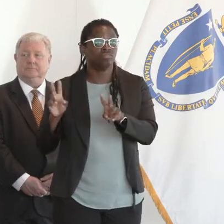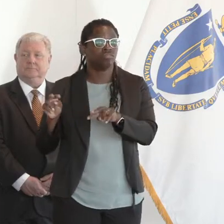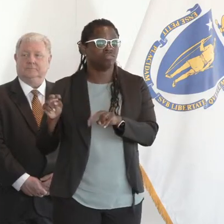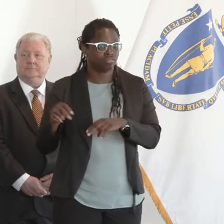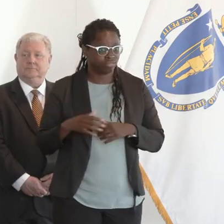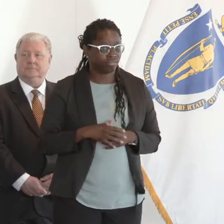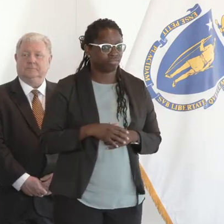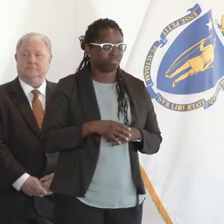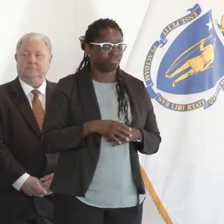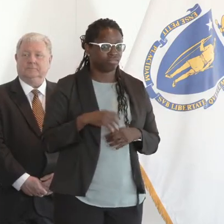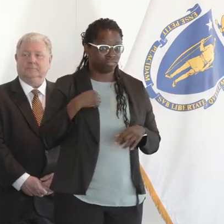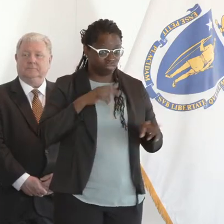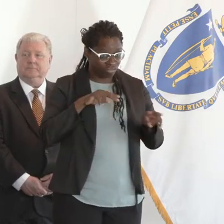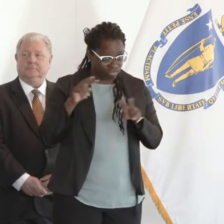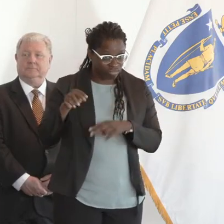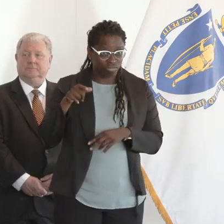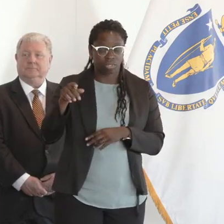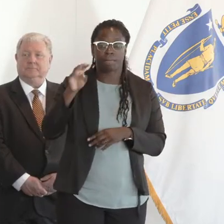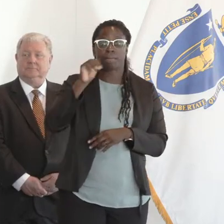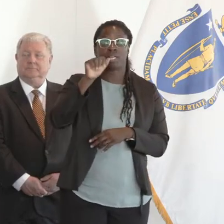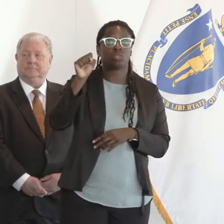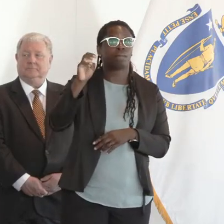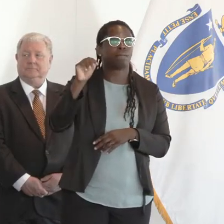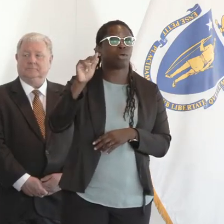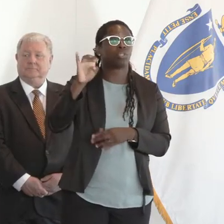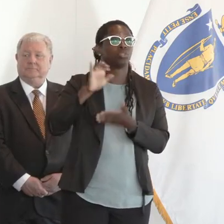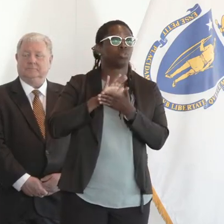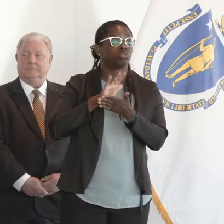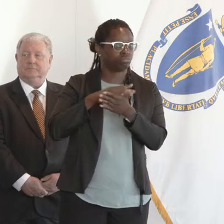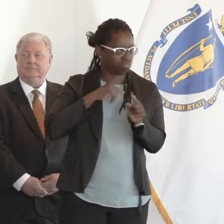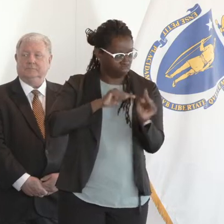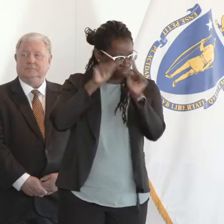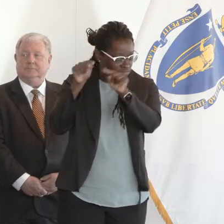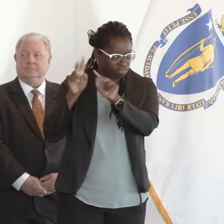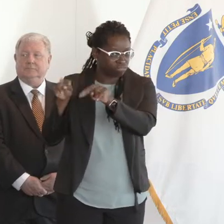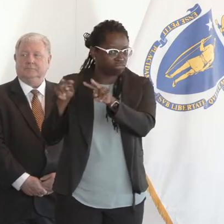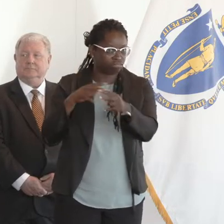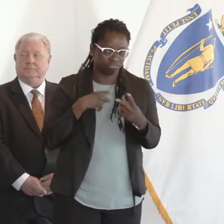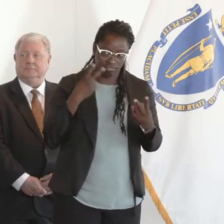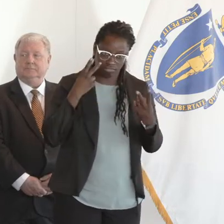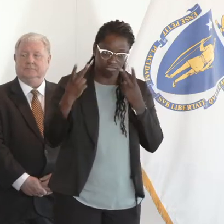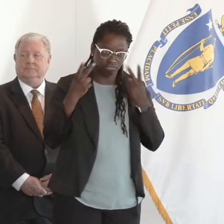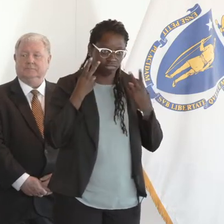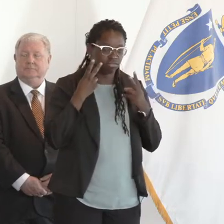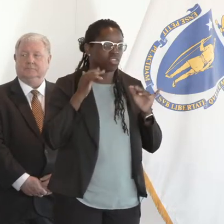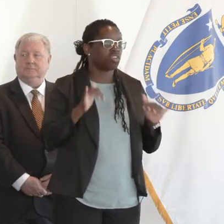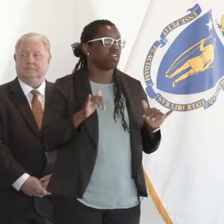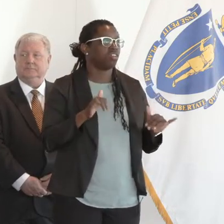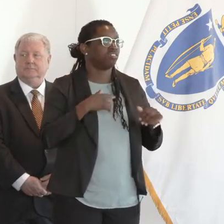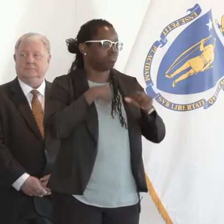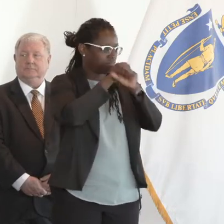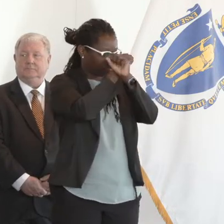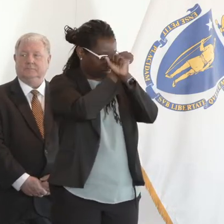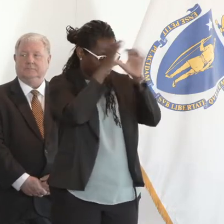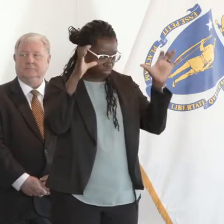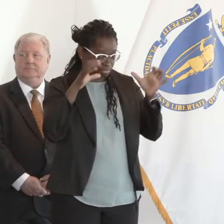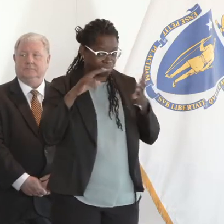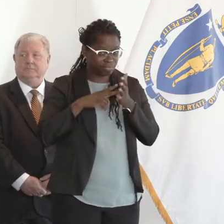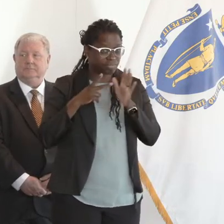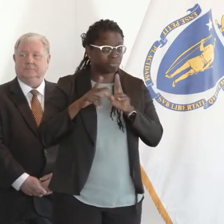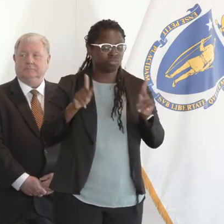Newfoundland and Labrador, we can certainly relate to that. In fact, we have close to five centuries of hard